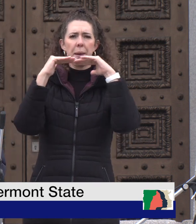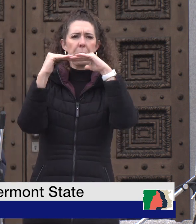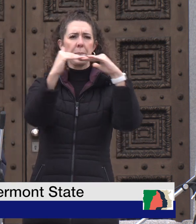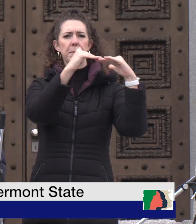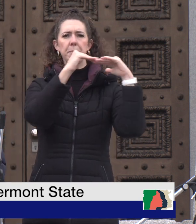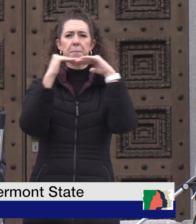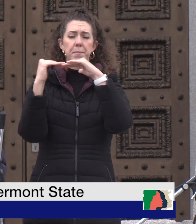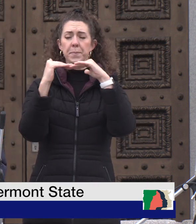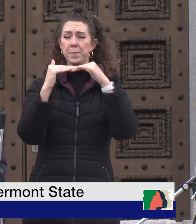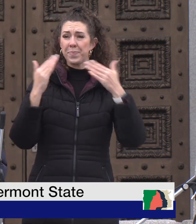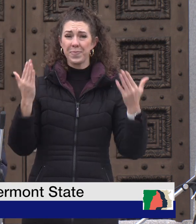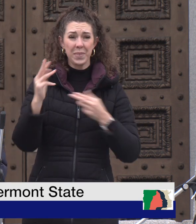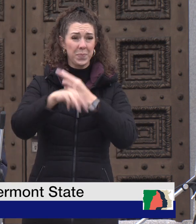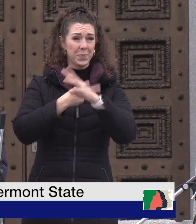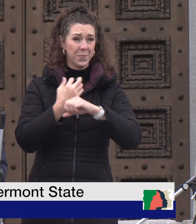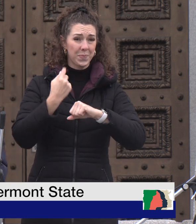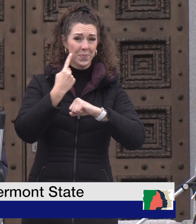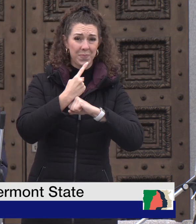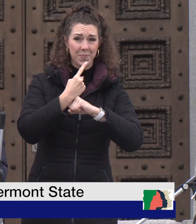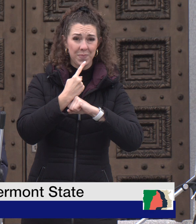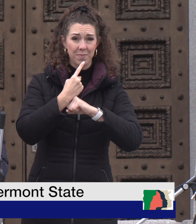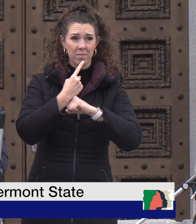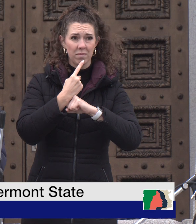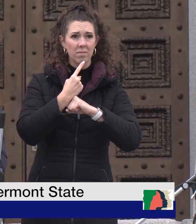in society where women